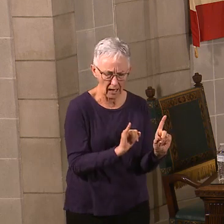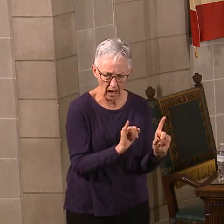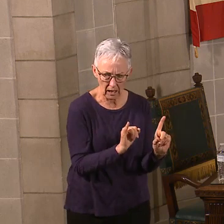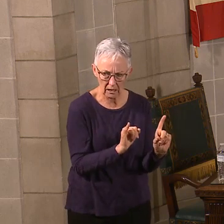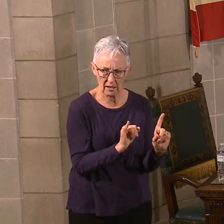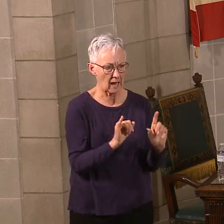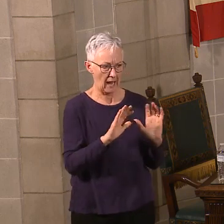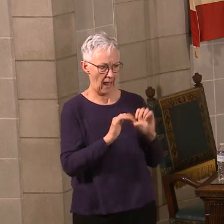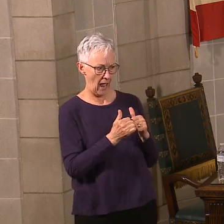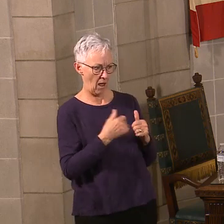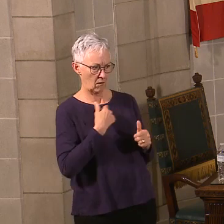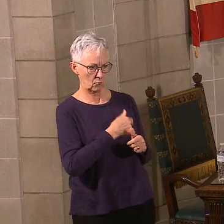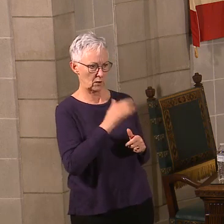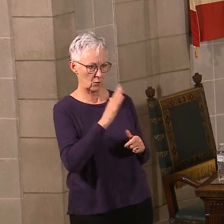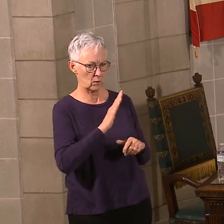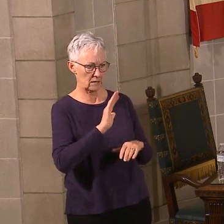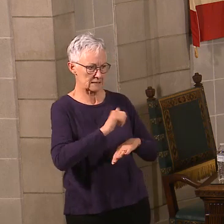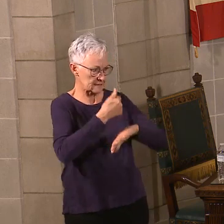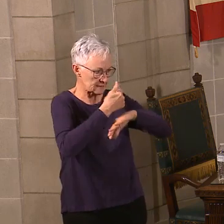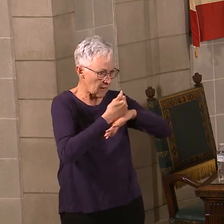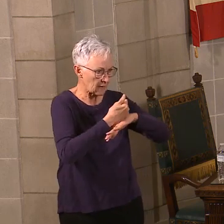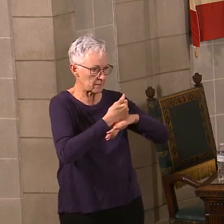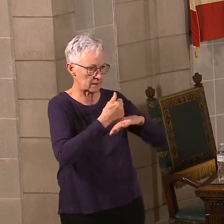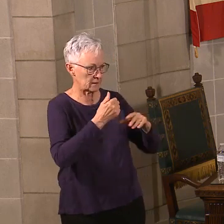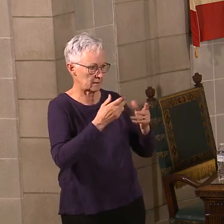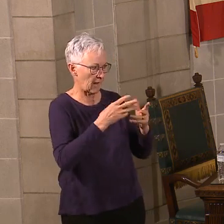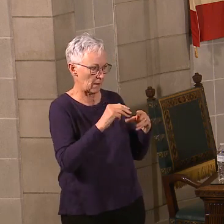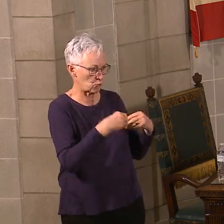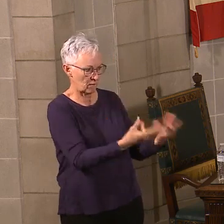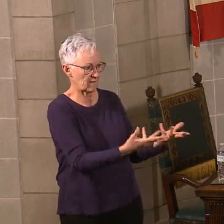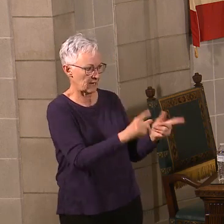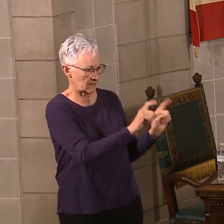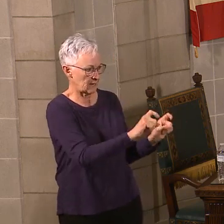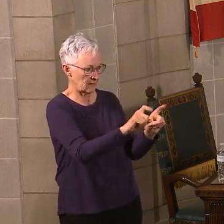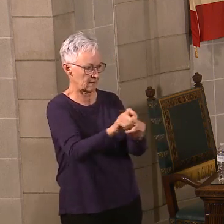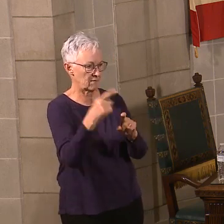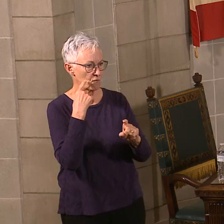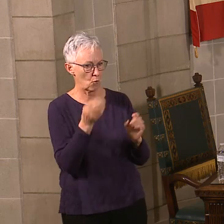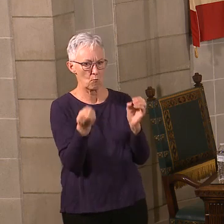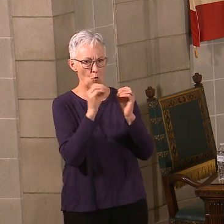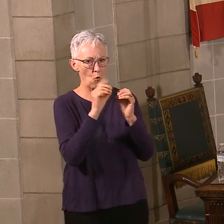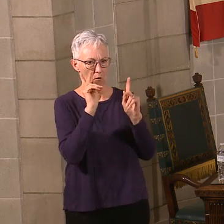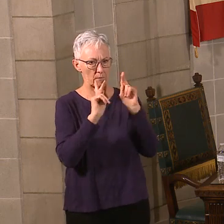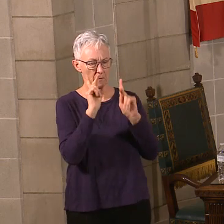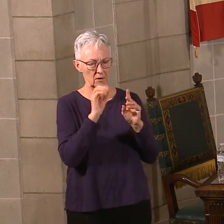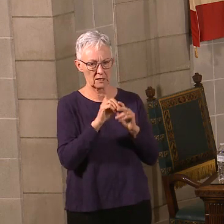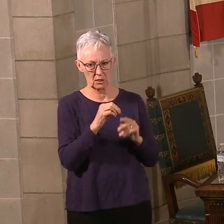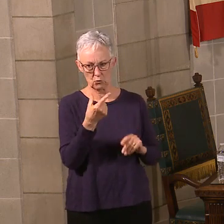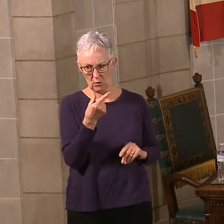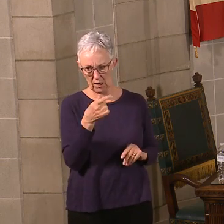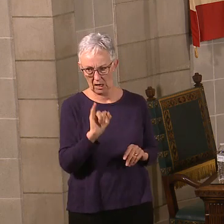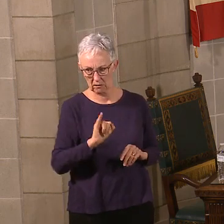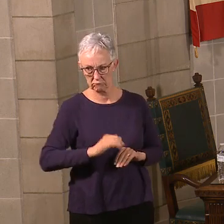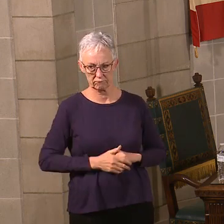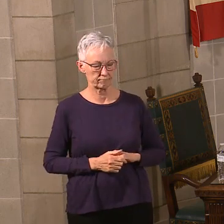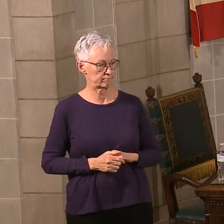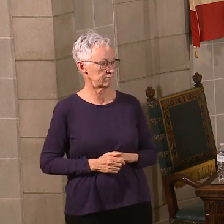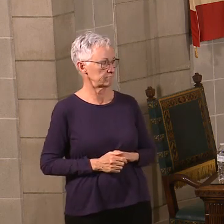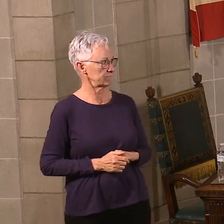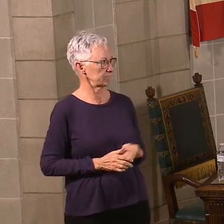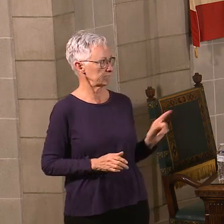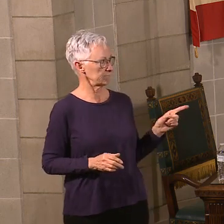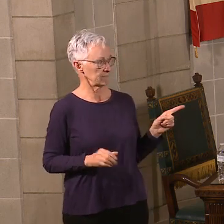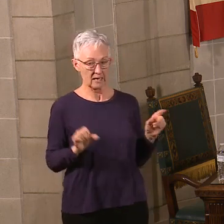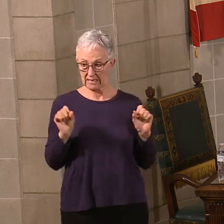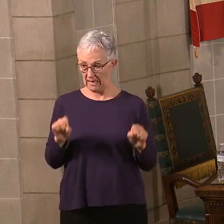like as we get to help us get a better picture of what's exactly going on in Grand Island. Are there National Guard resources that could be used to set up screening